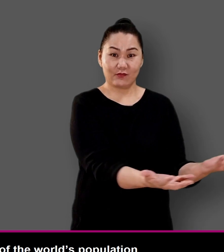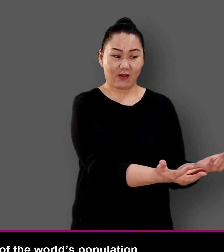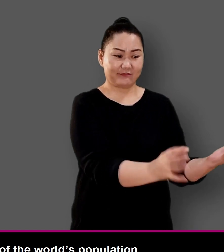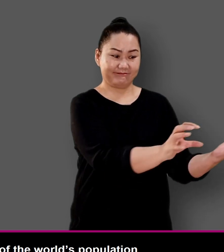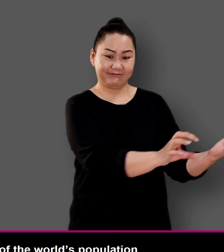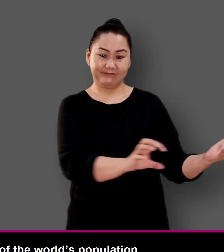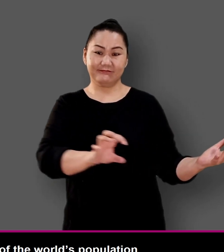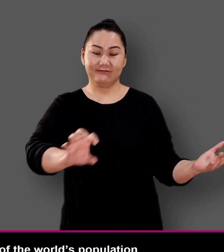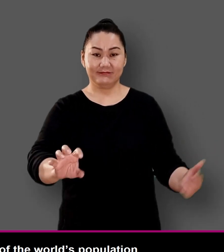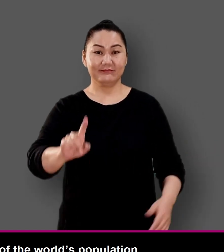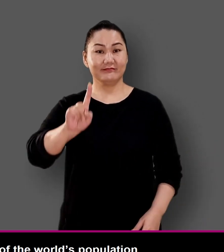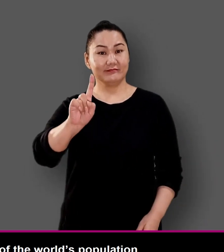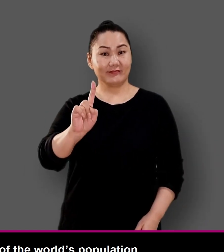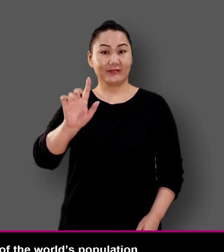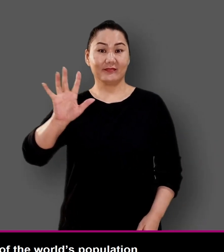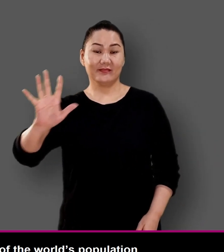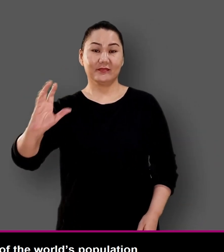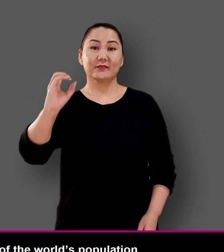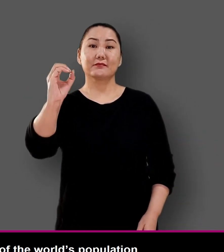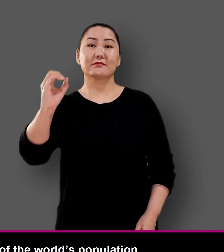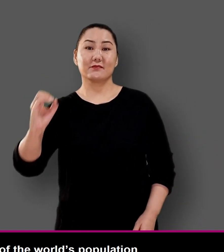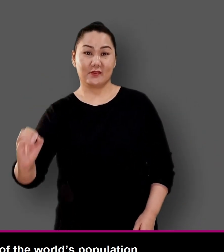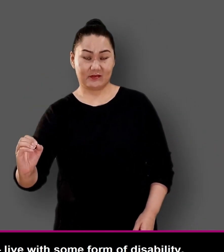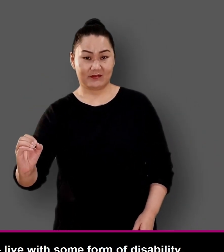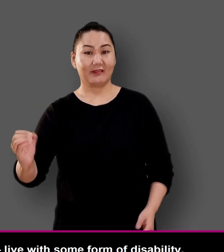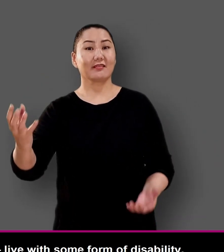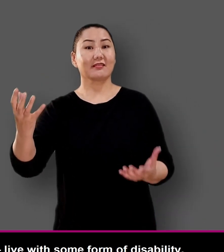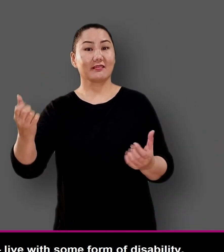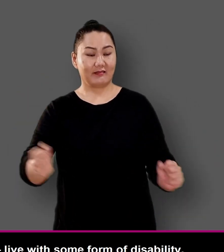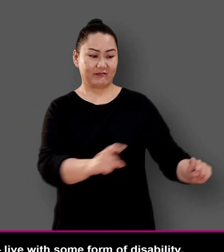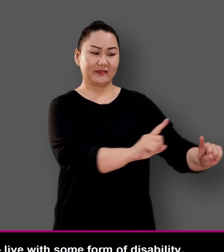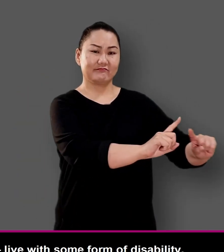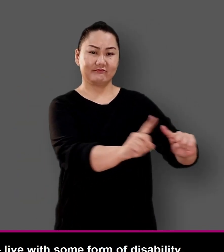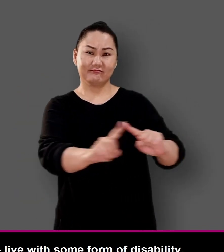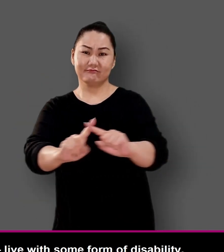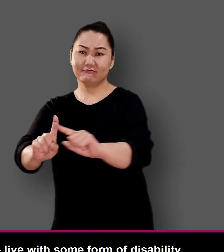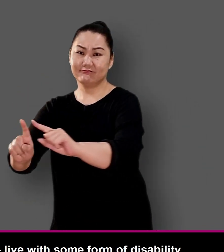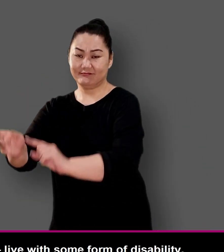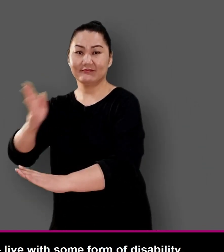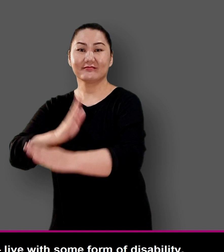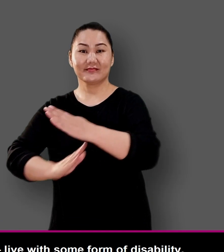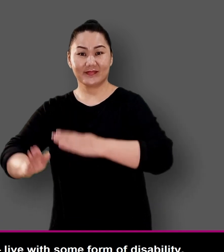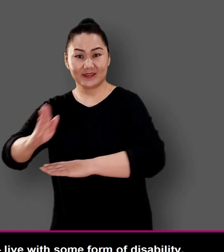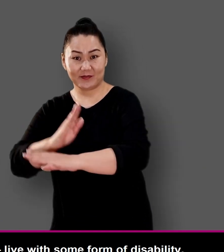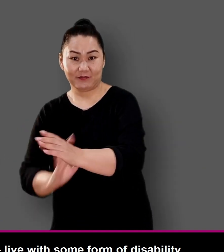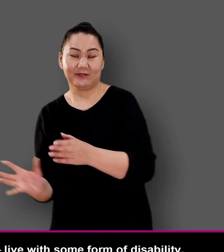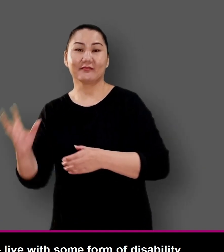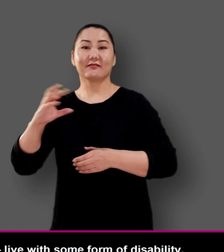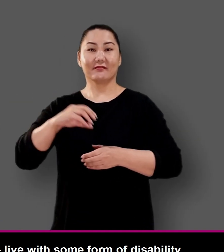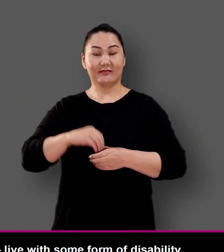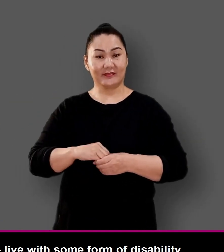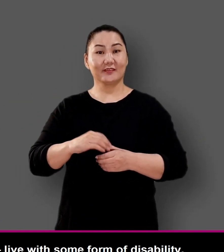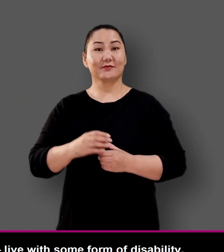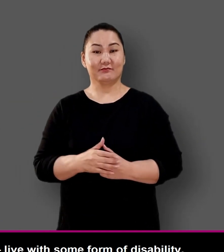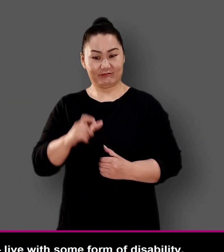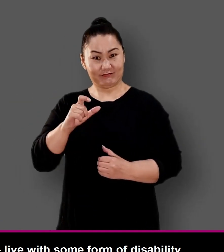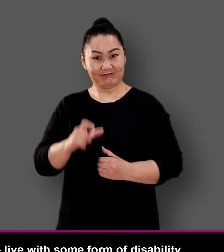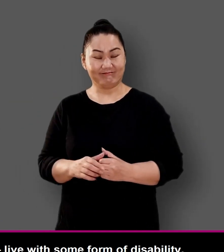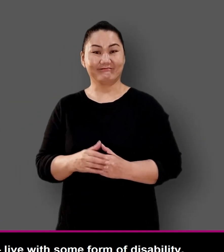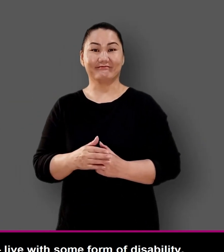approximately 15% of the world's population, nearly 1 billion people, live with some form of